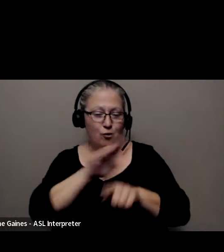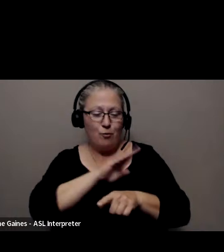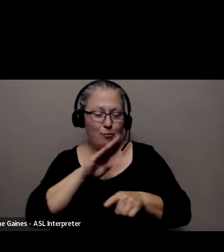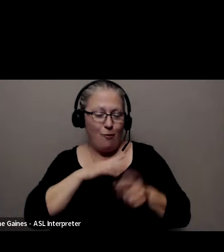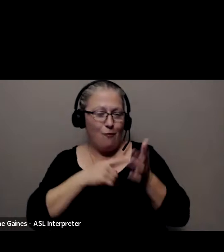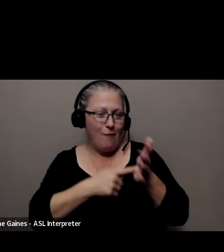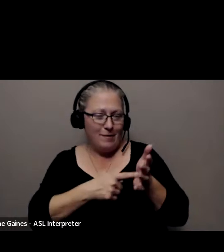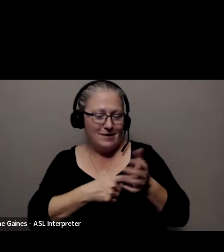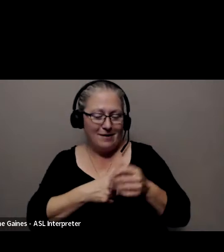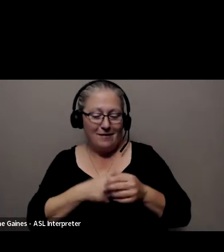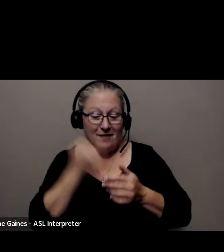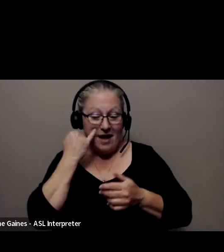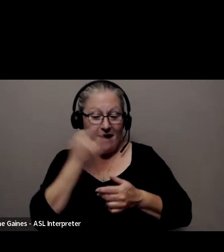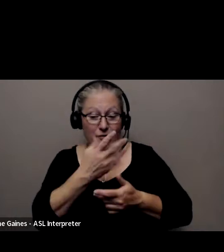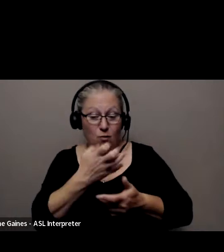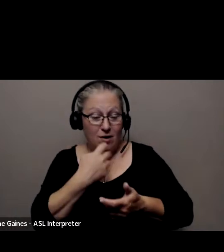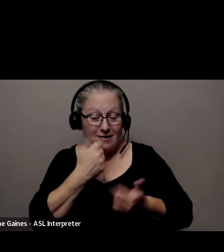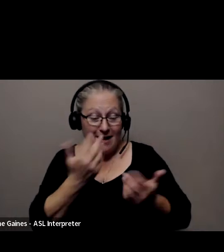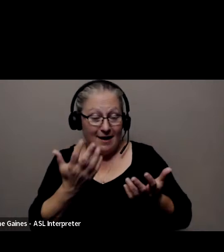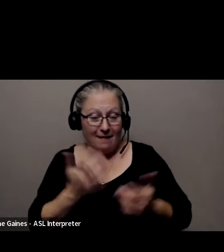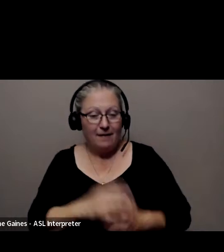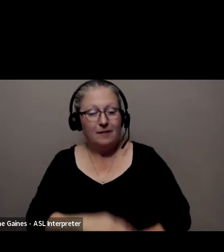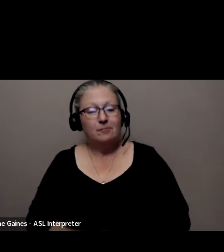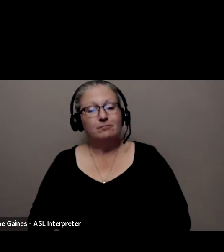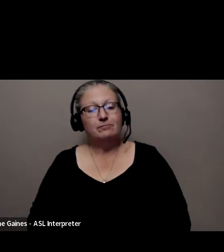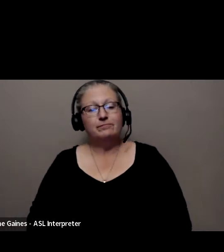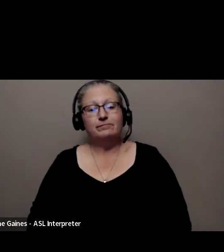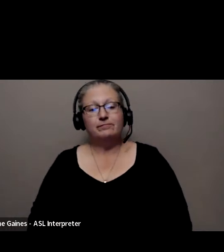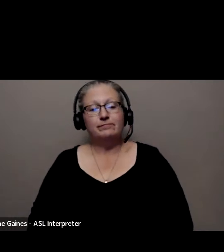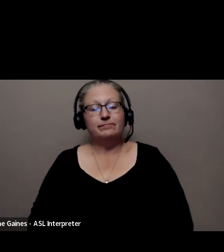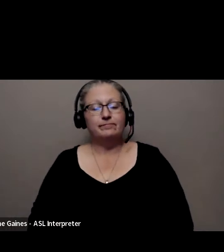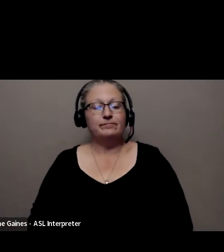If there's something you'd like to say.